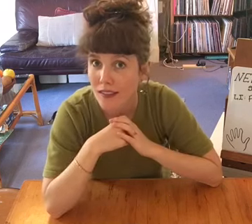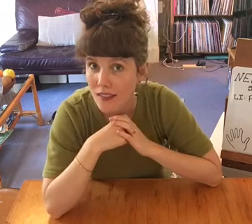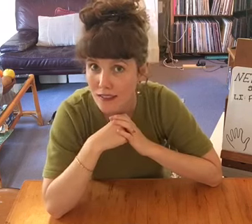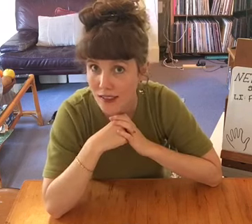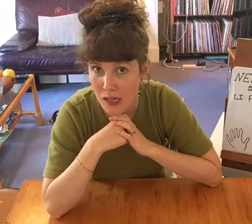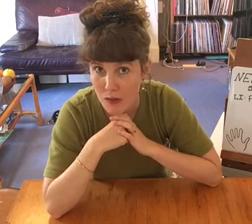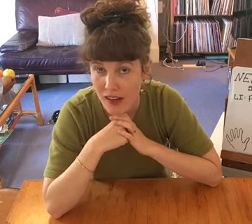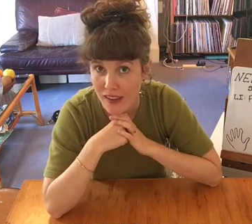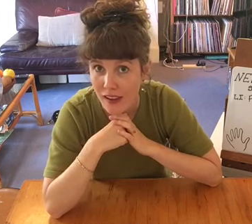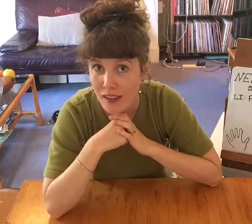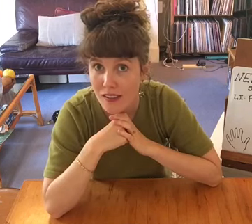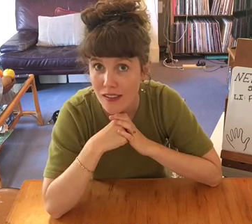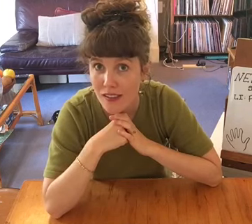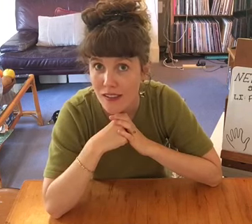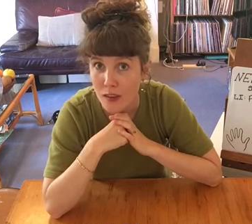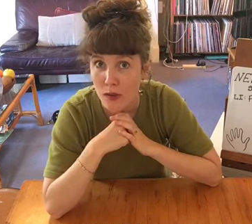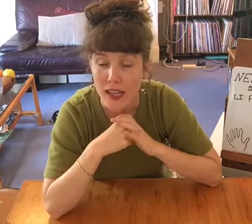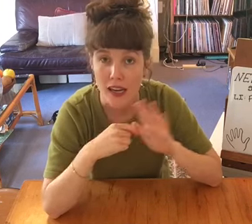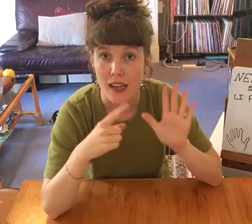Did anyone get the hint? I'll do it again.